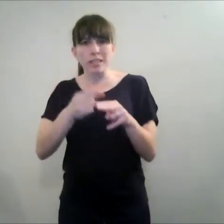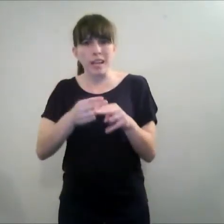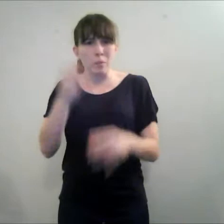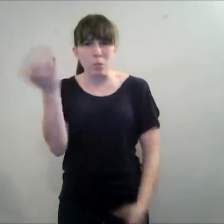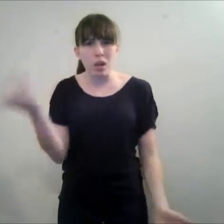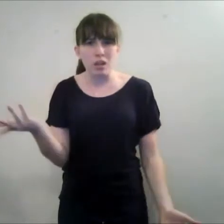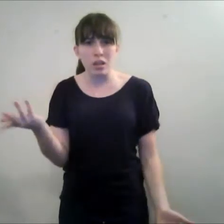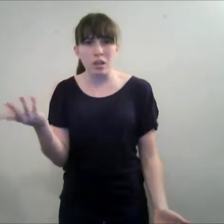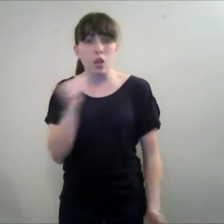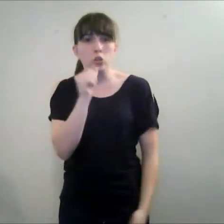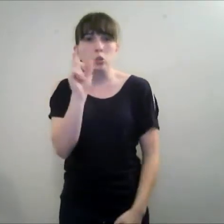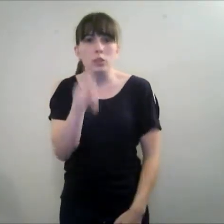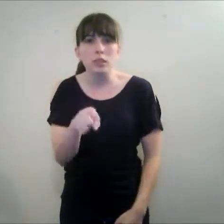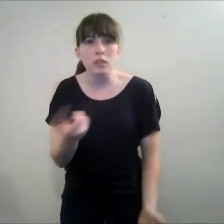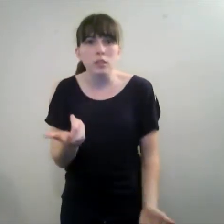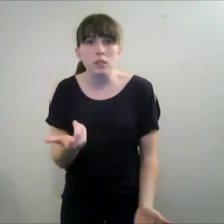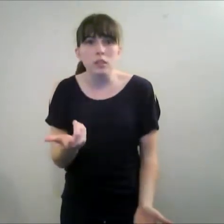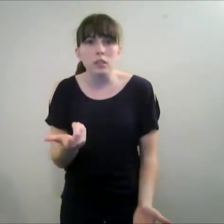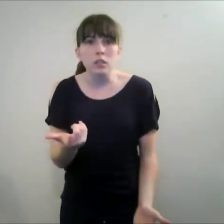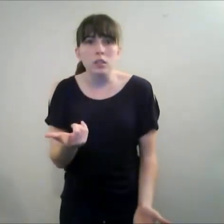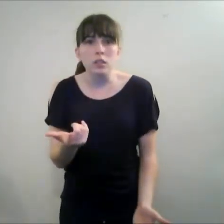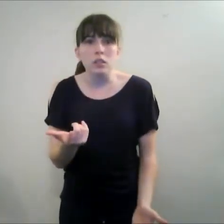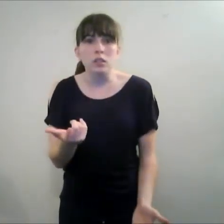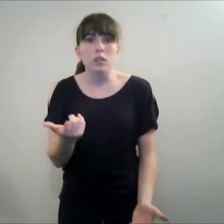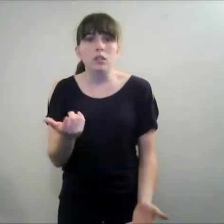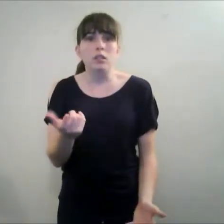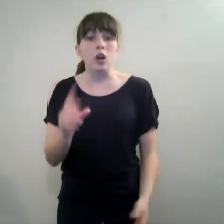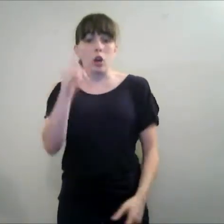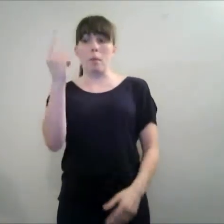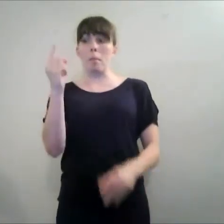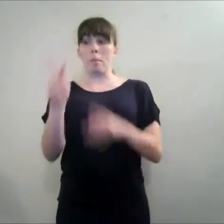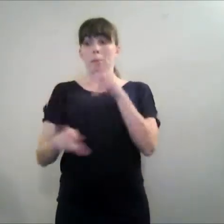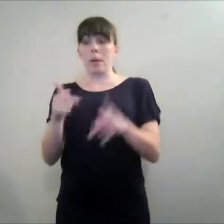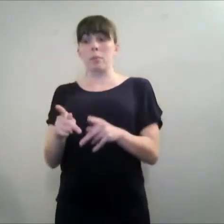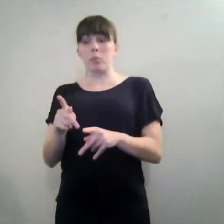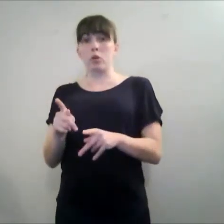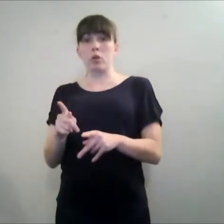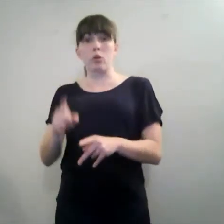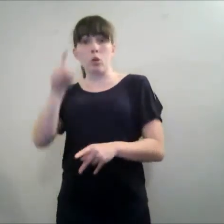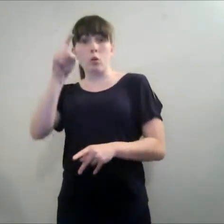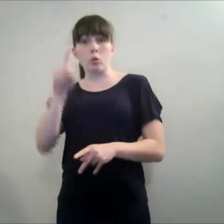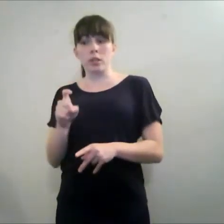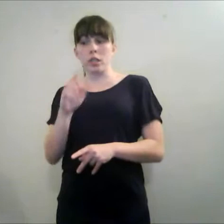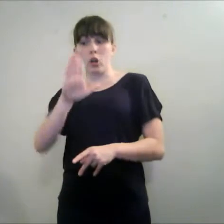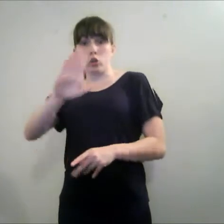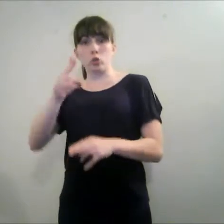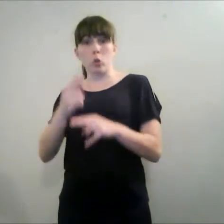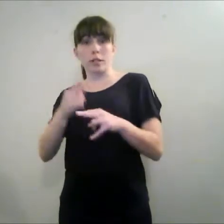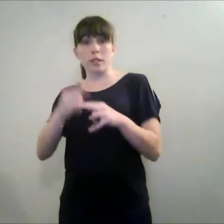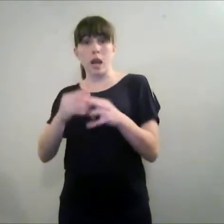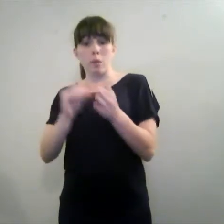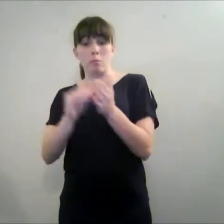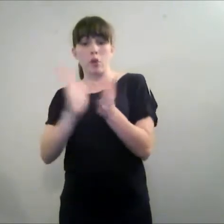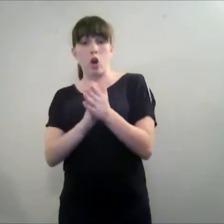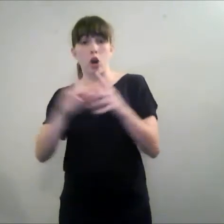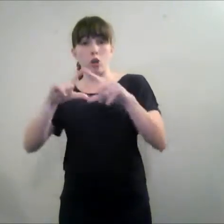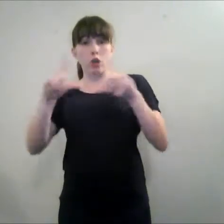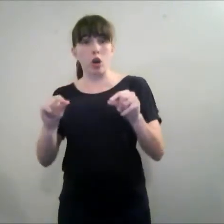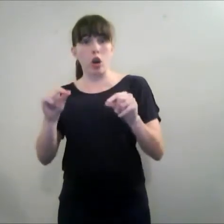more insidious and perverse than it seems to us, because the only people that benefit from having the name on the card are criminals. You know what your name is,